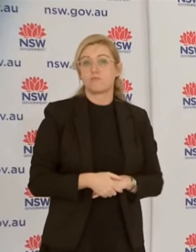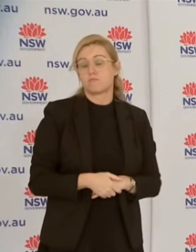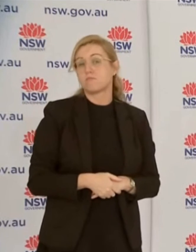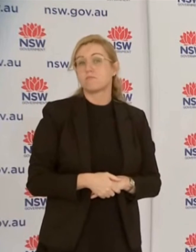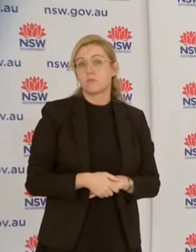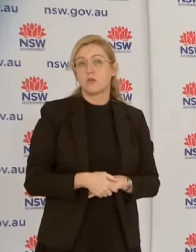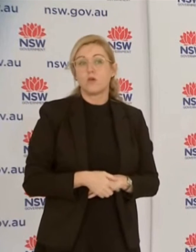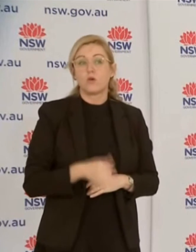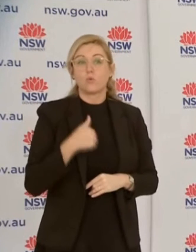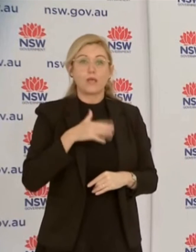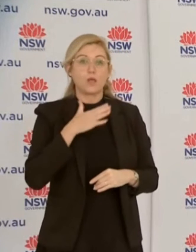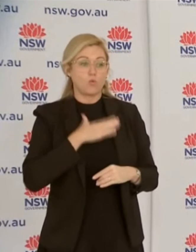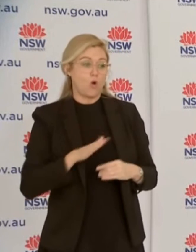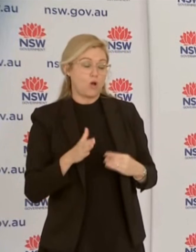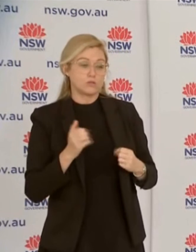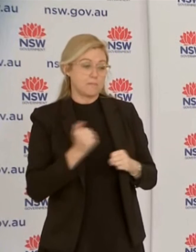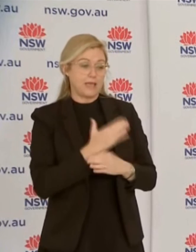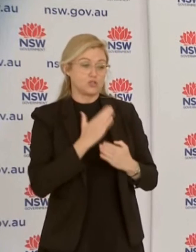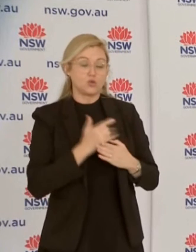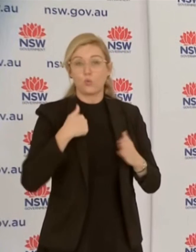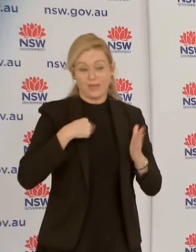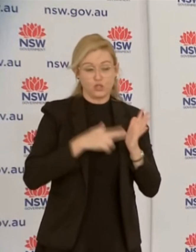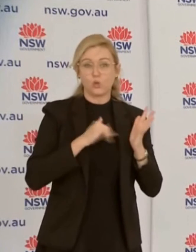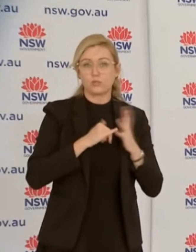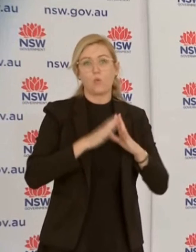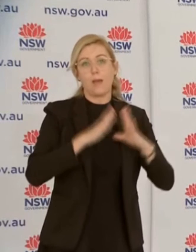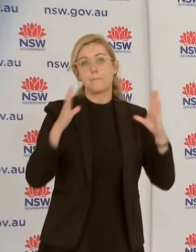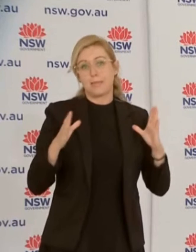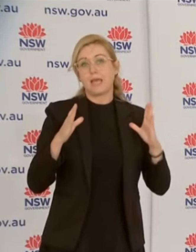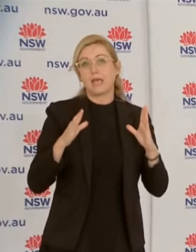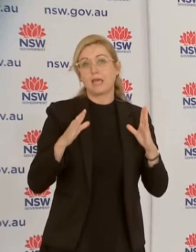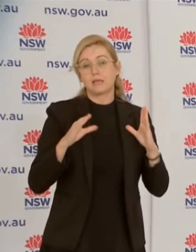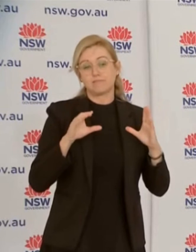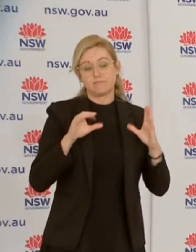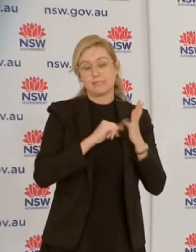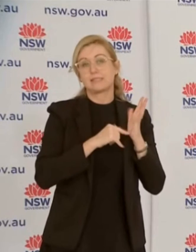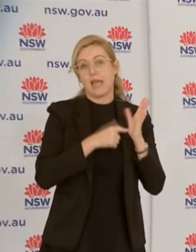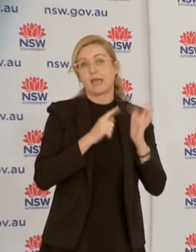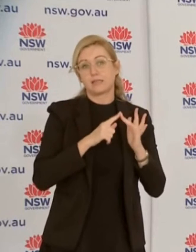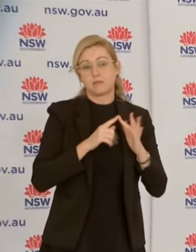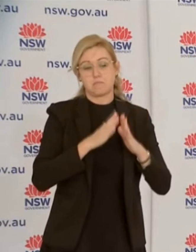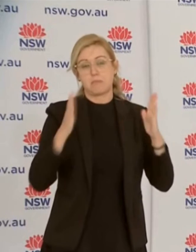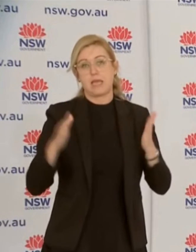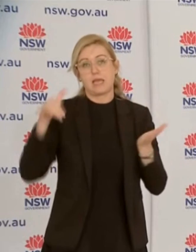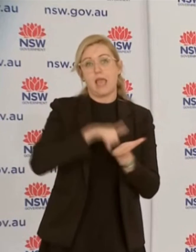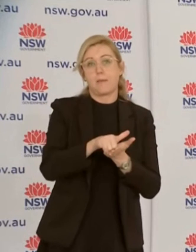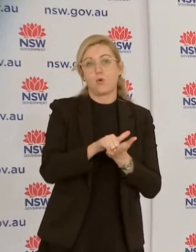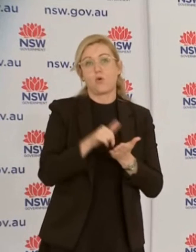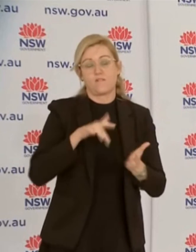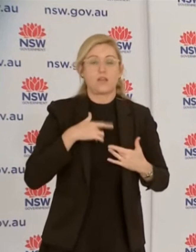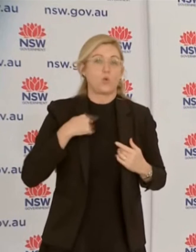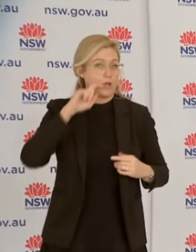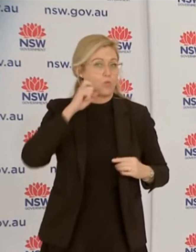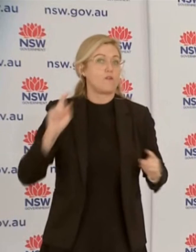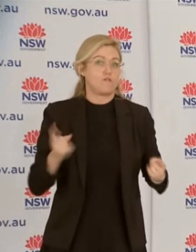the largest state with the largest airport and the largest number of people coming through the nation would have to go through this process first. But as